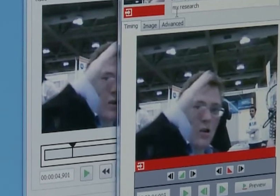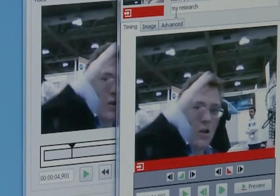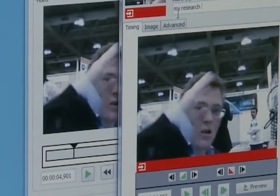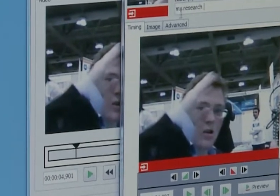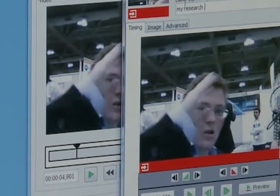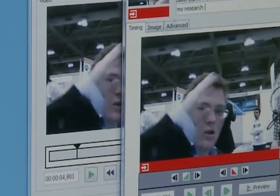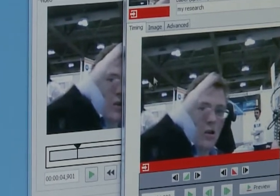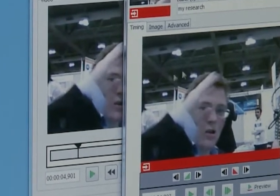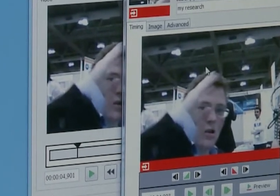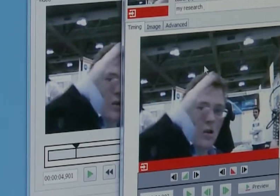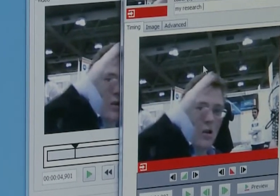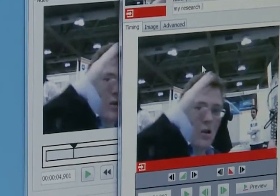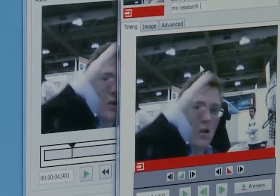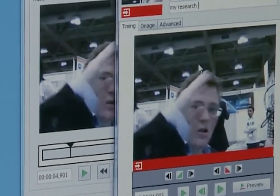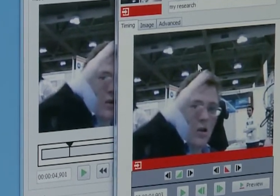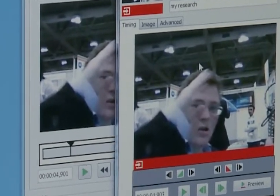away and it's still